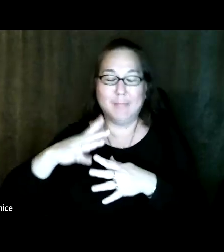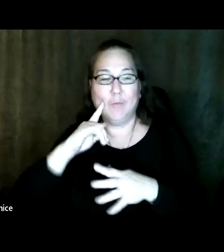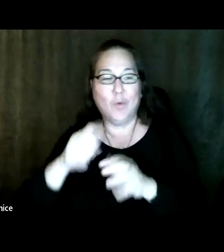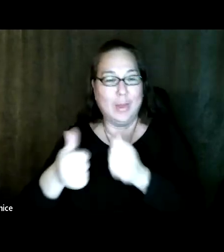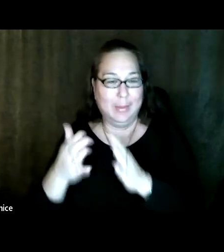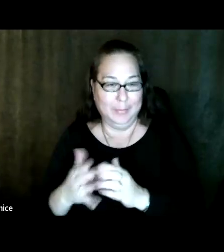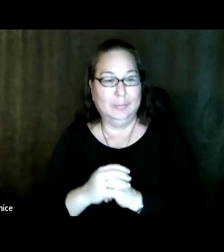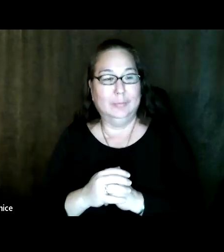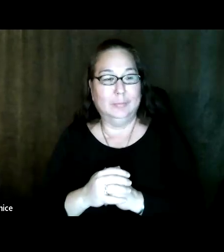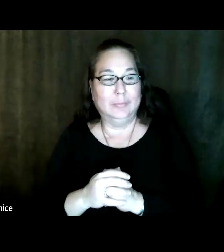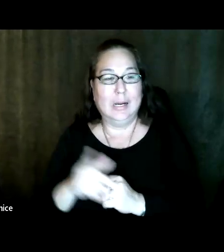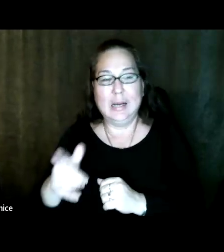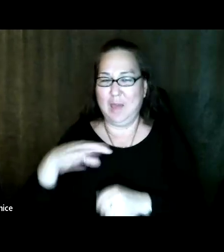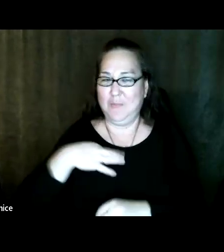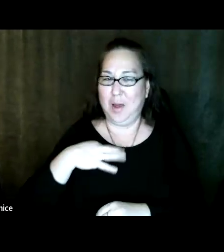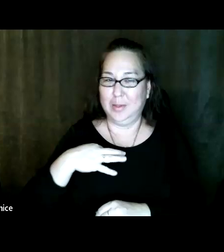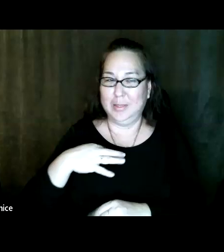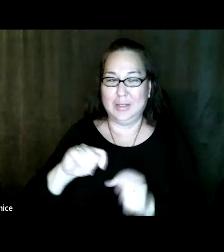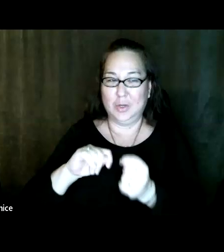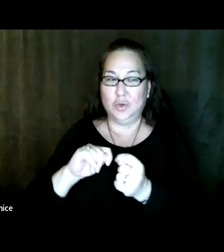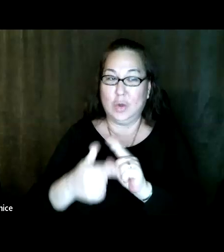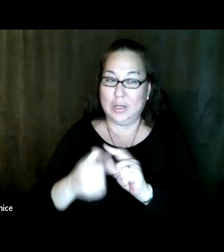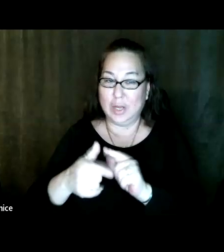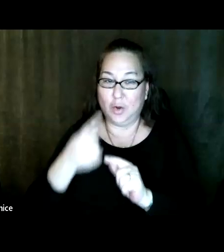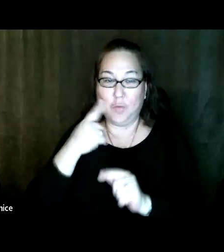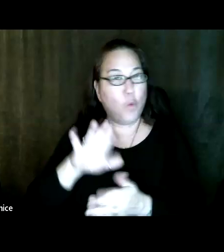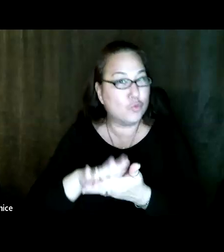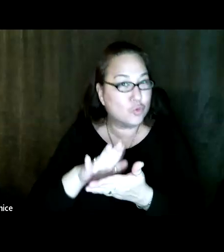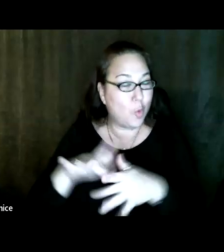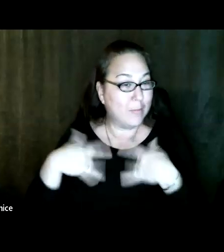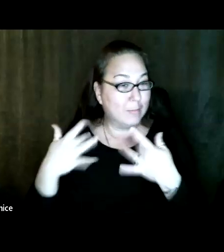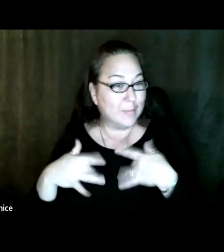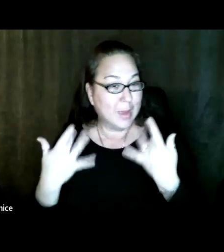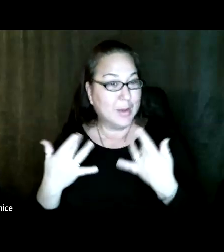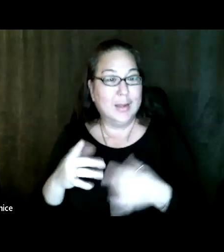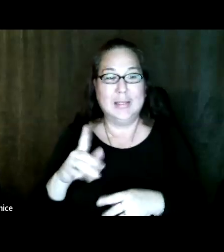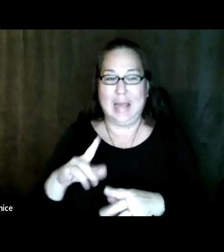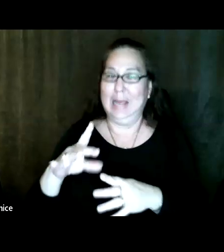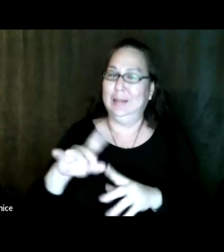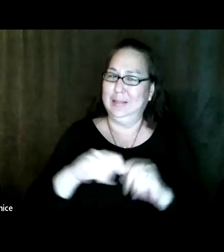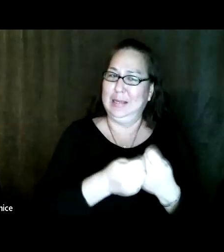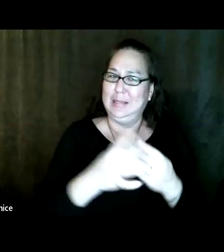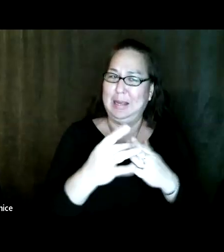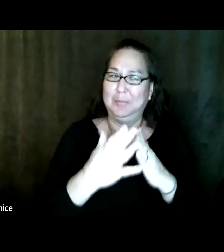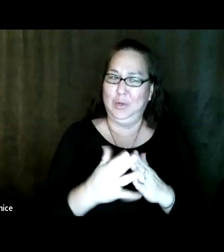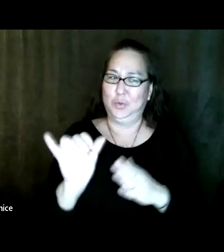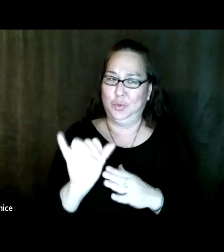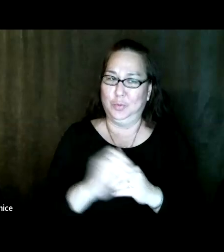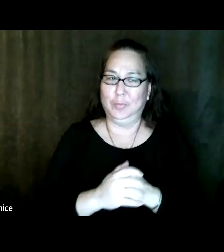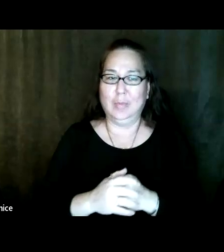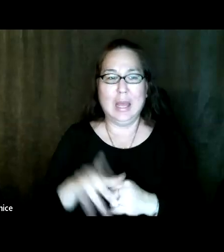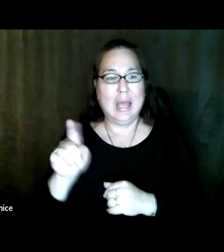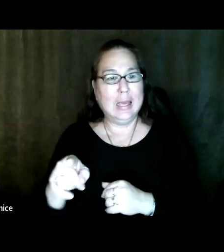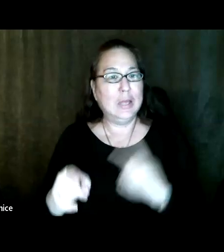leader during the school's annual holiday toy drive. Christopher is one of 20 student athletes, 10 boys and